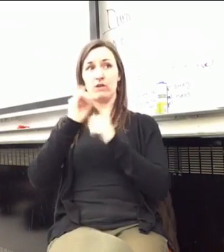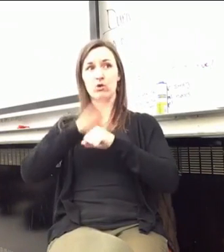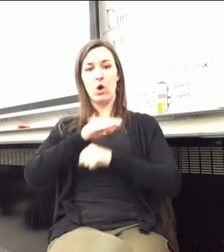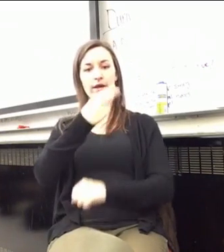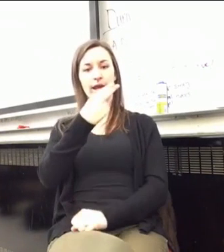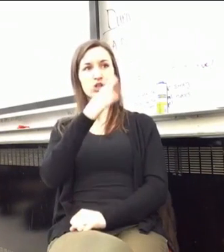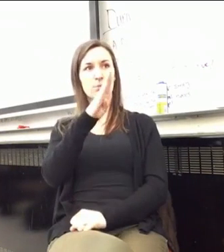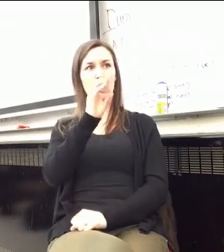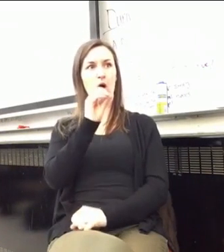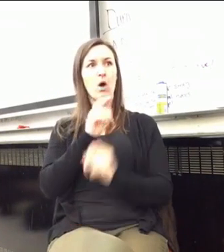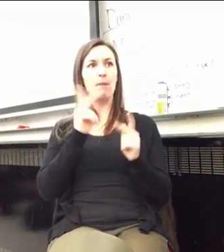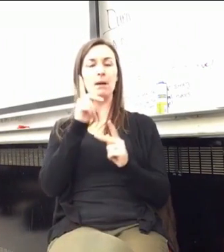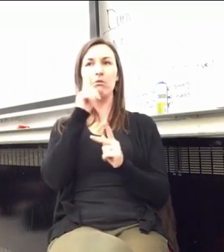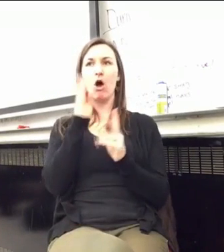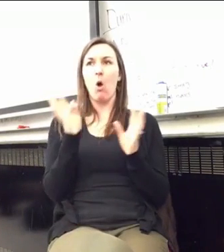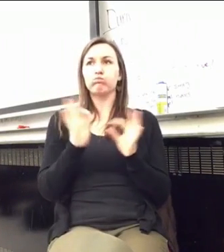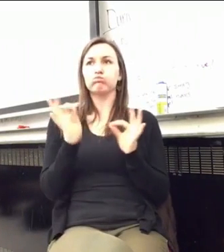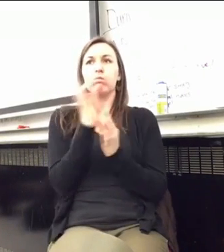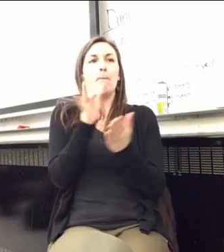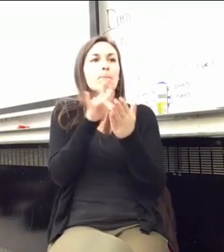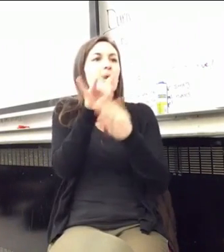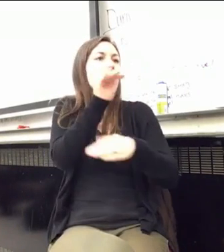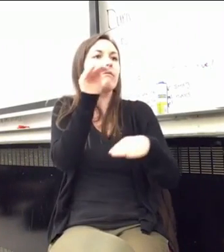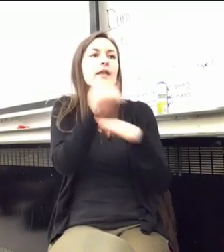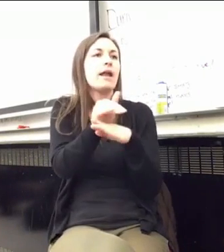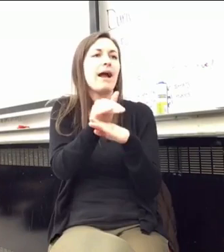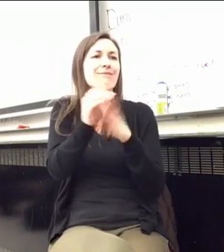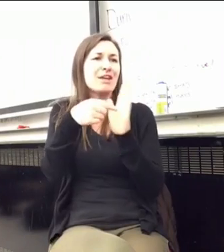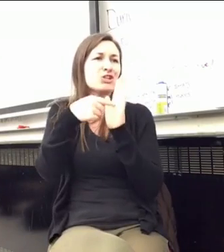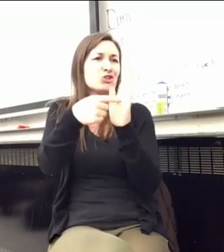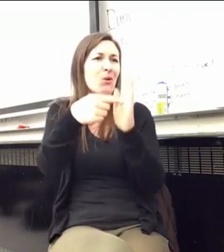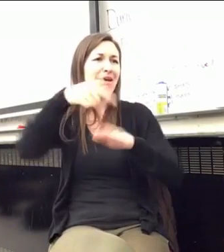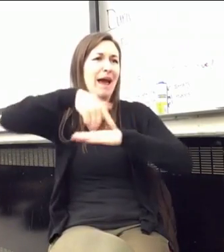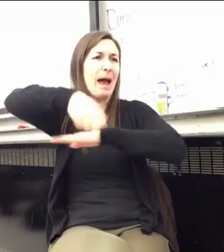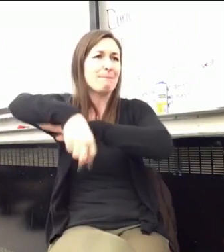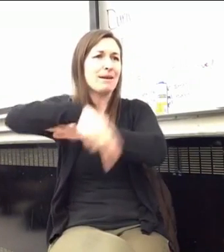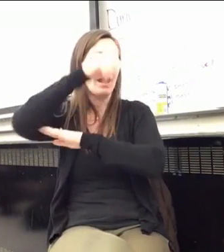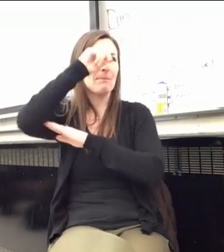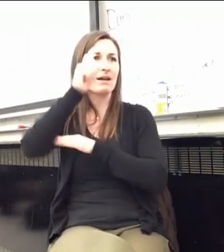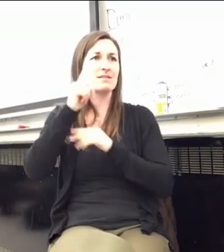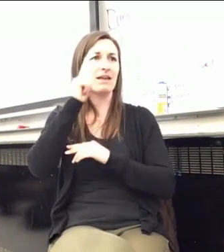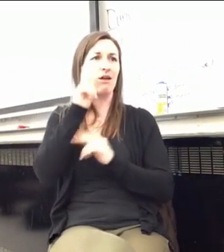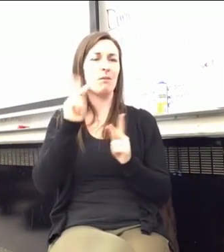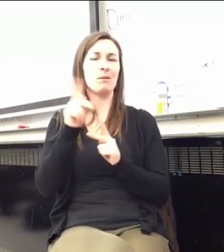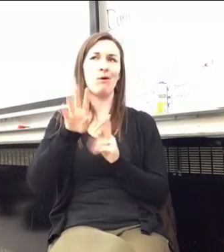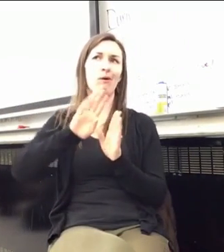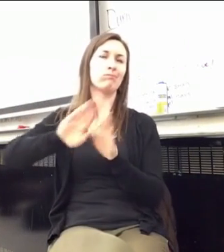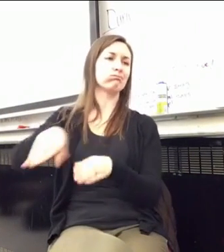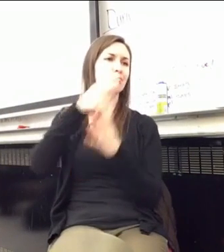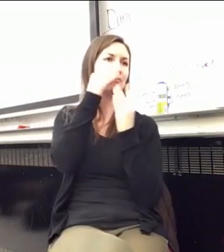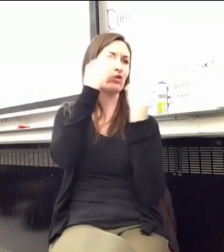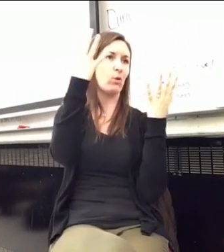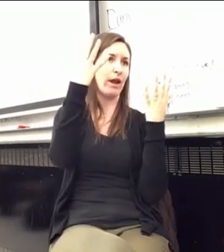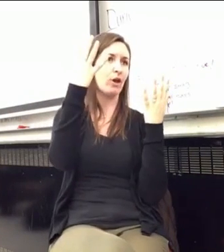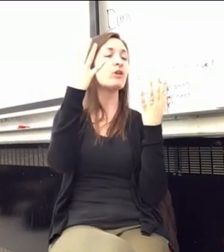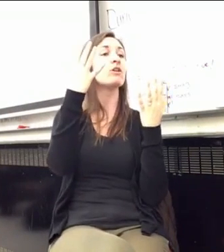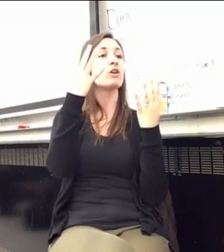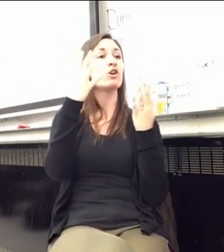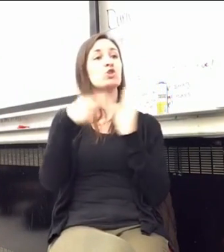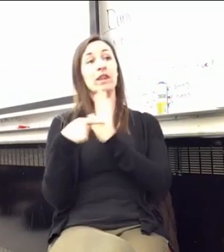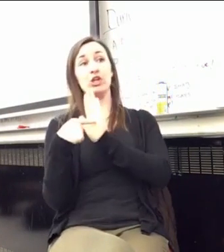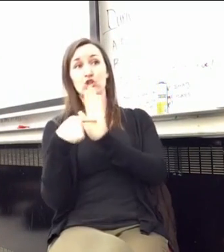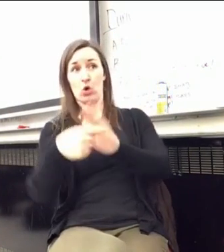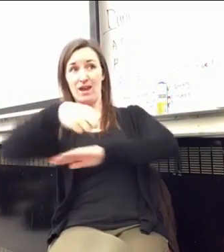thought anything of it. It was like middle of the night. They actually premiered it at midnight because they thought nobody was going to actually watch this thing. So they